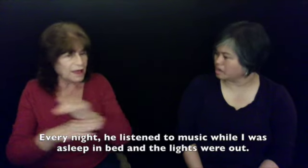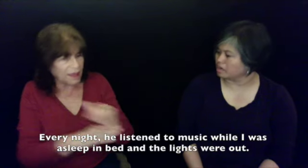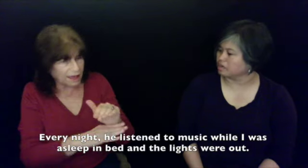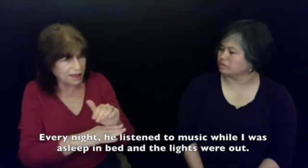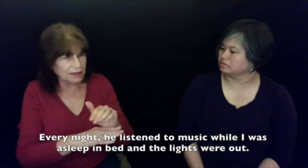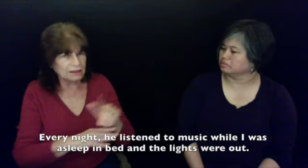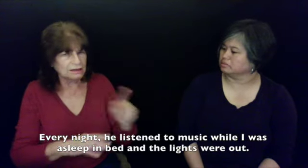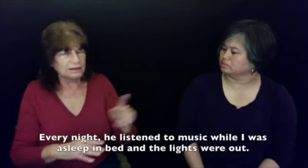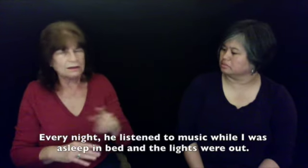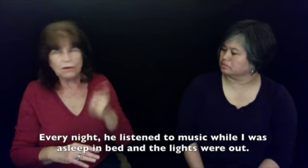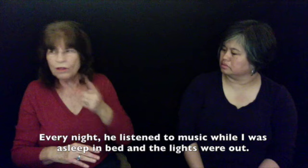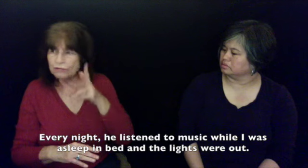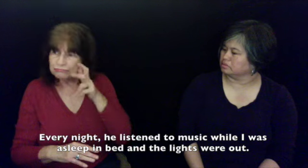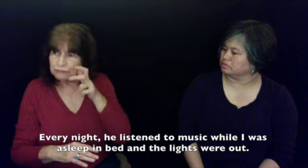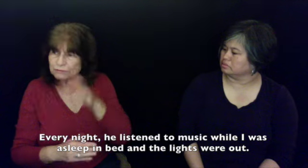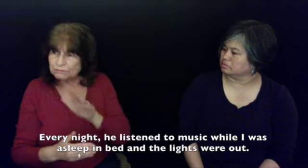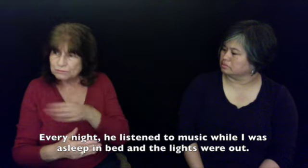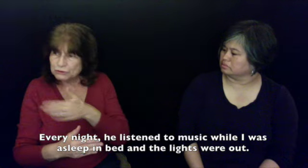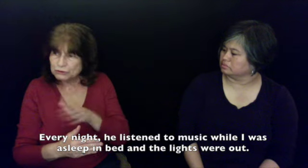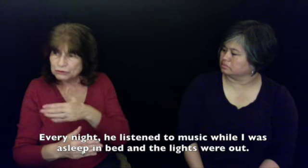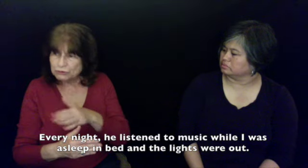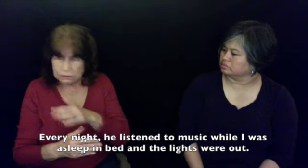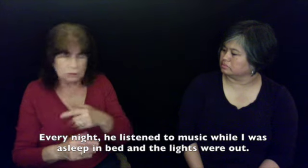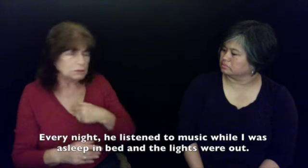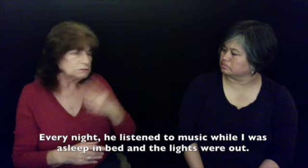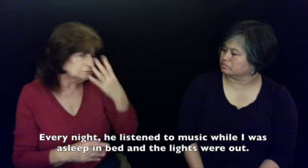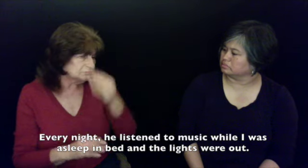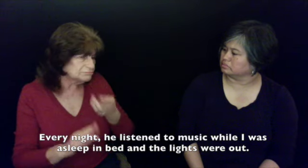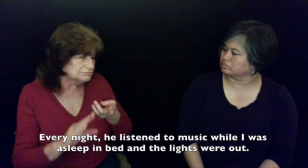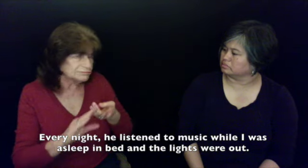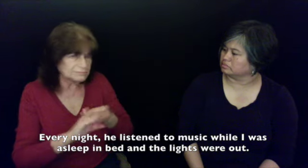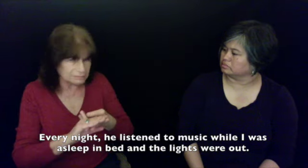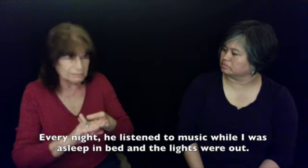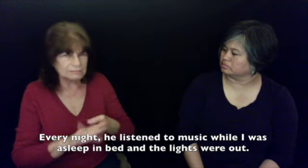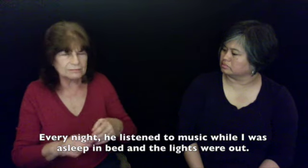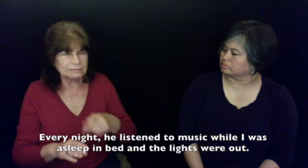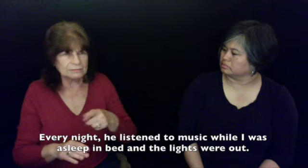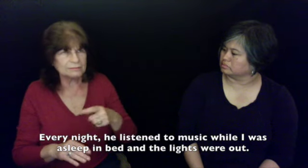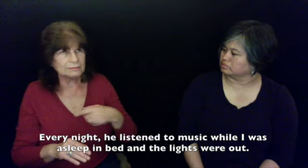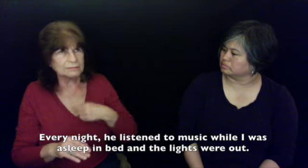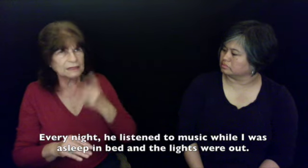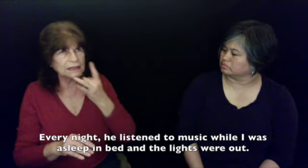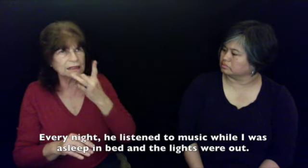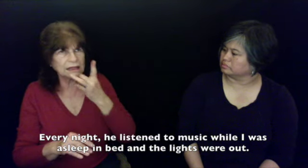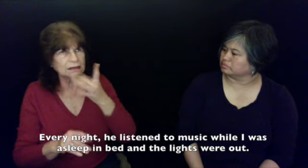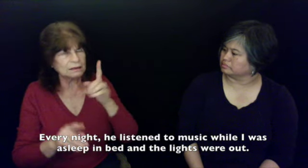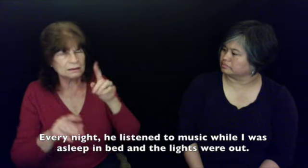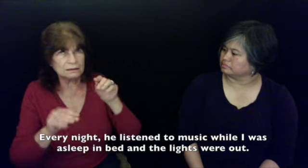Every night, he listened to music while I was asleep in bed with the lights were out.